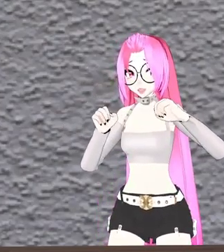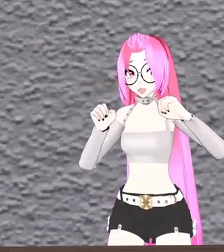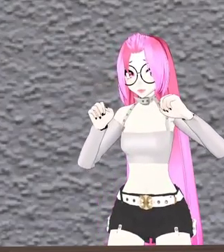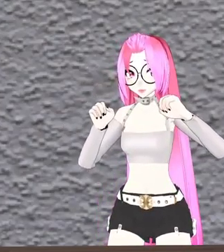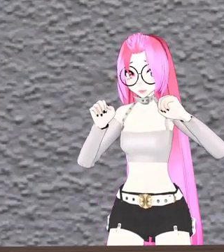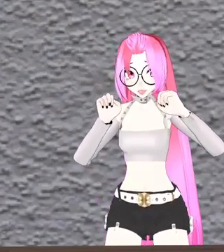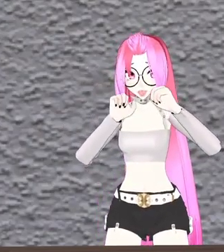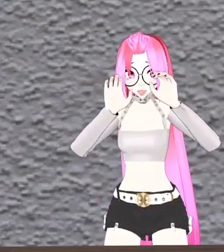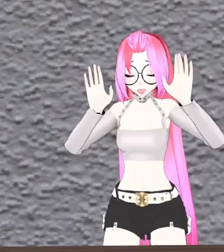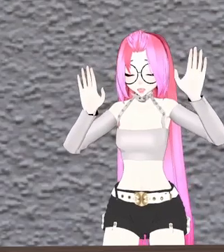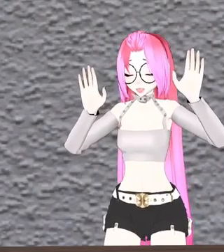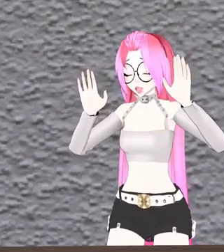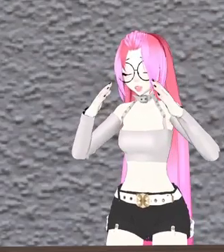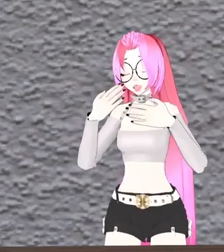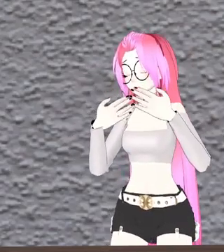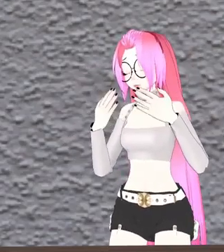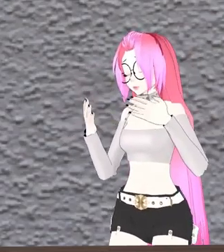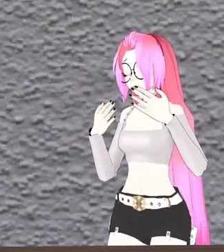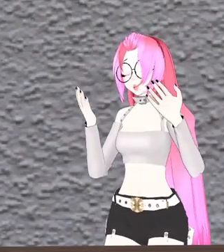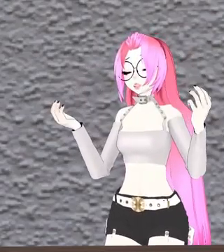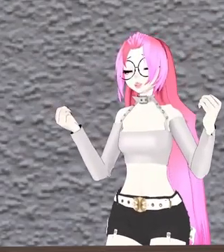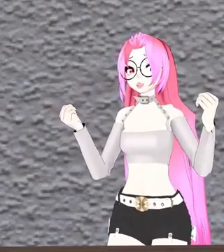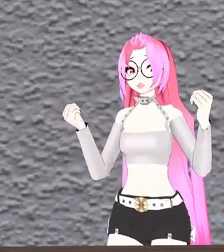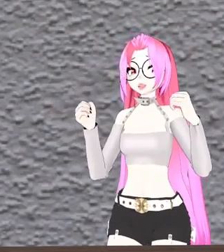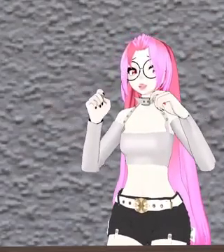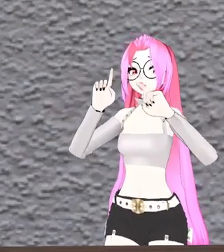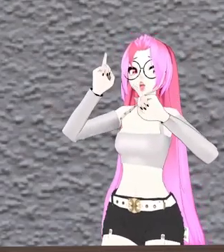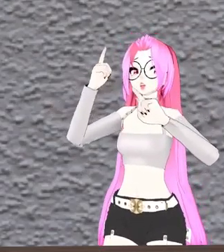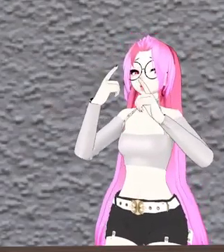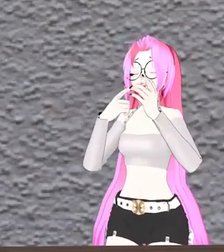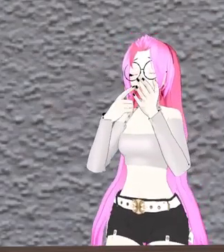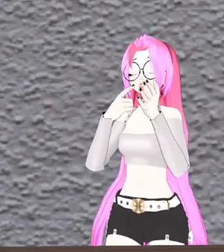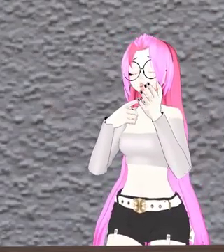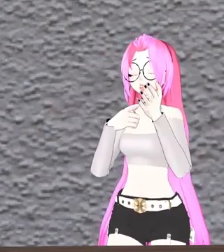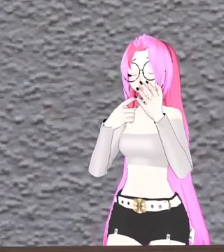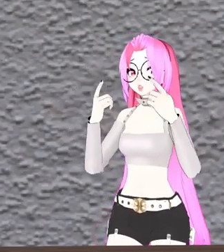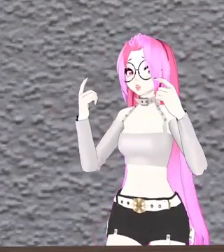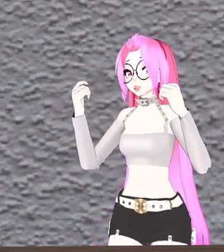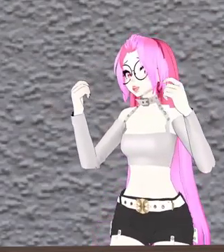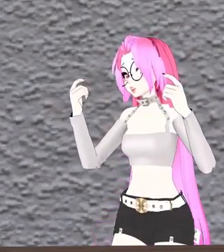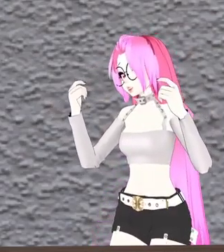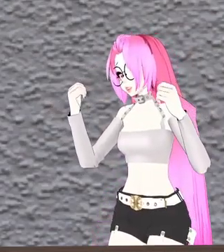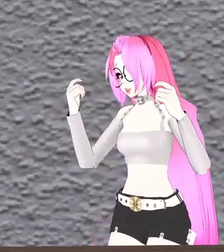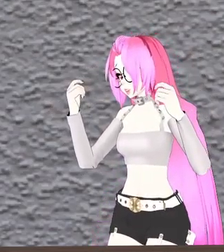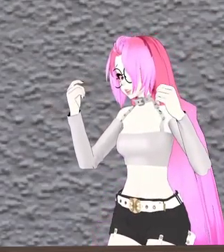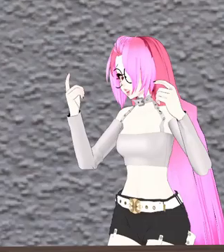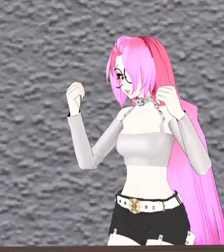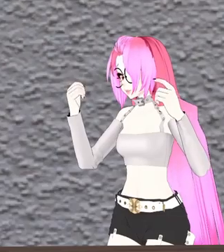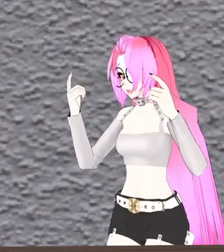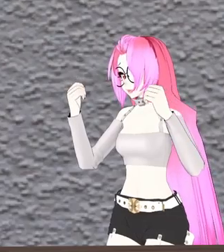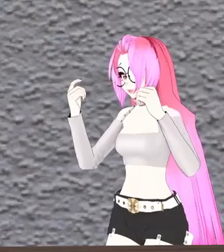be clarifying, whatever. Could be a topic you want to discuss. Any questions, questions?